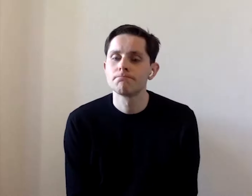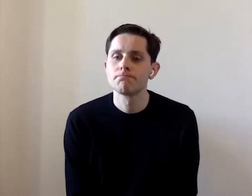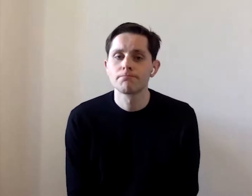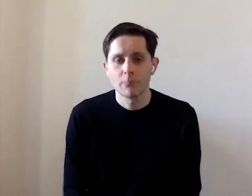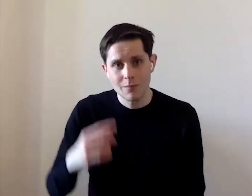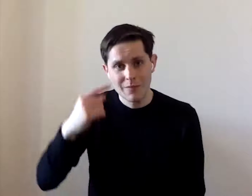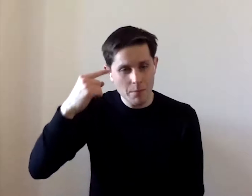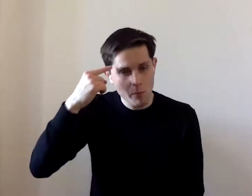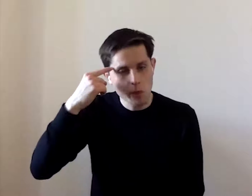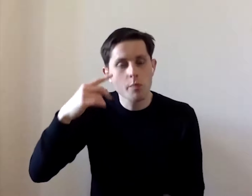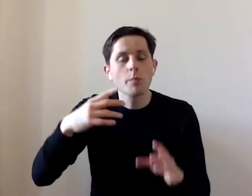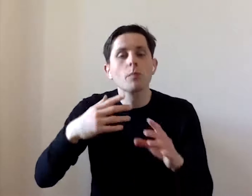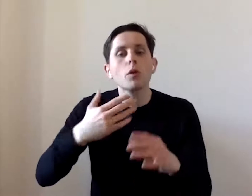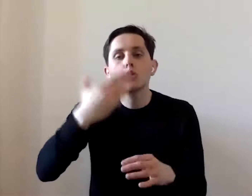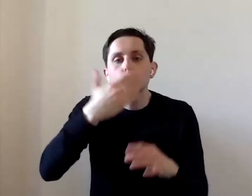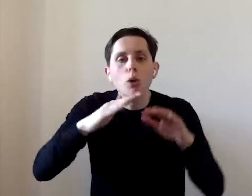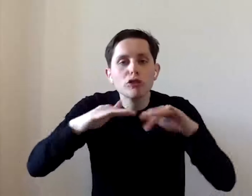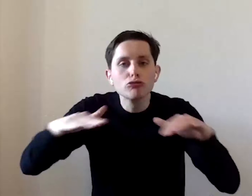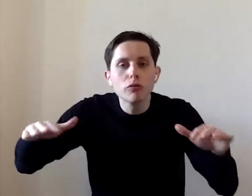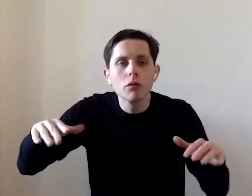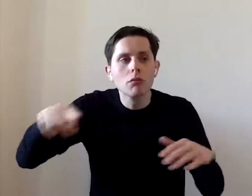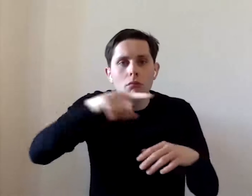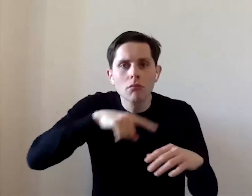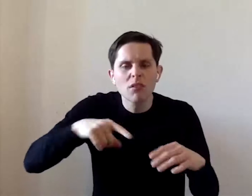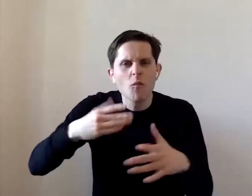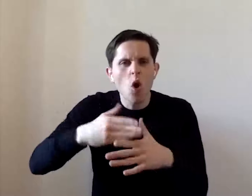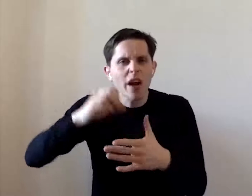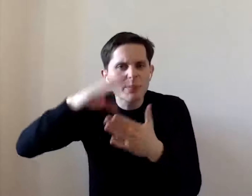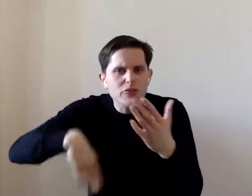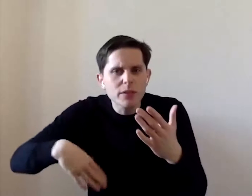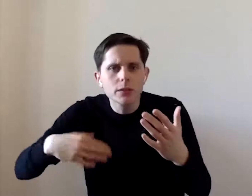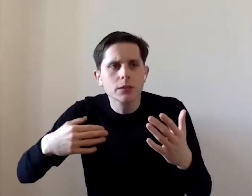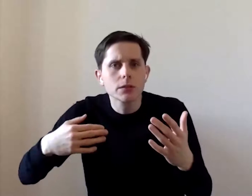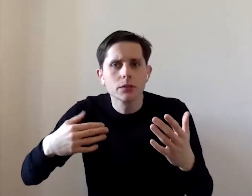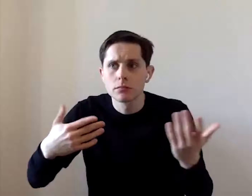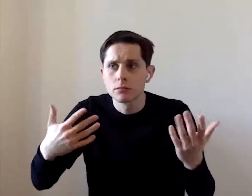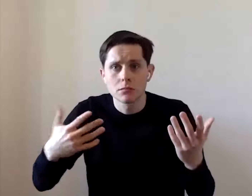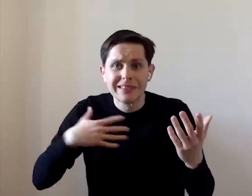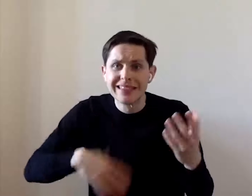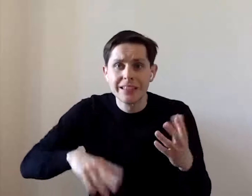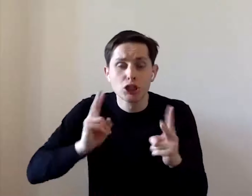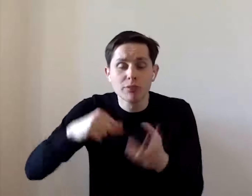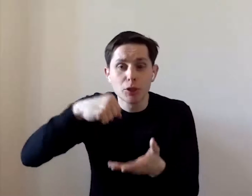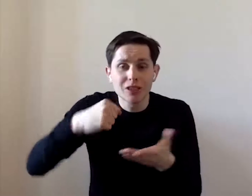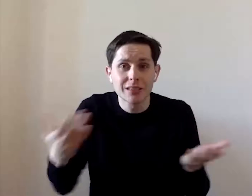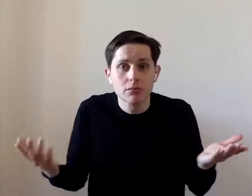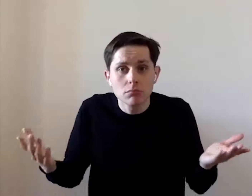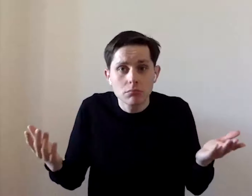You know, when we think about work experience in regards to young school children as well in